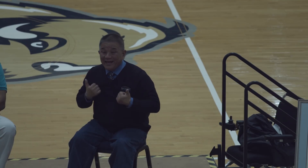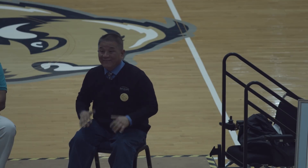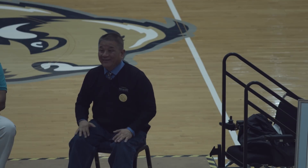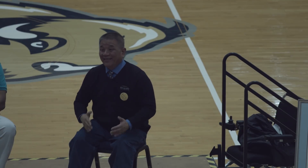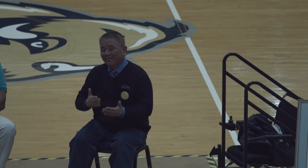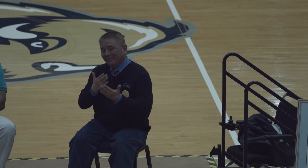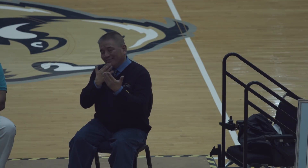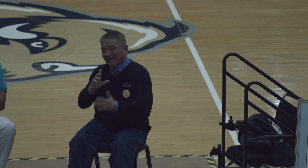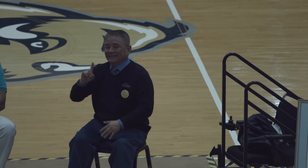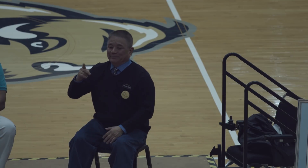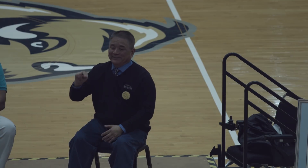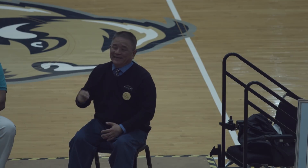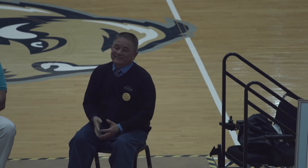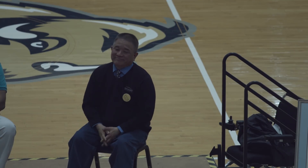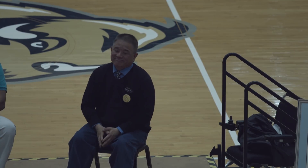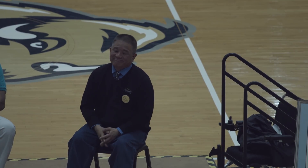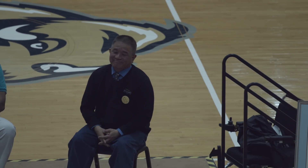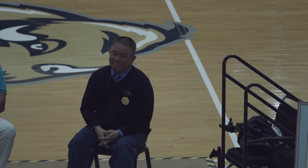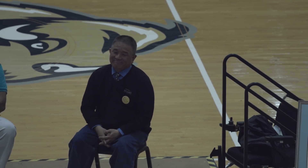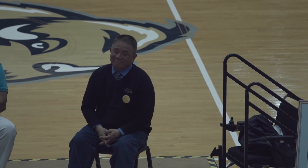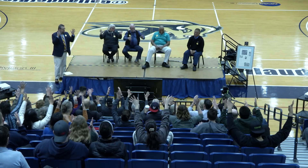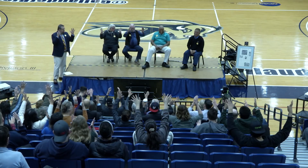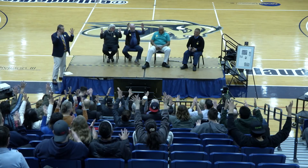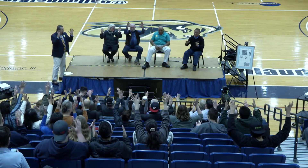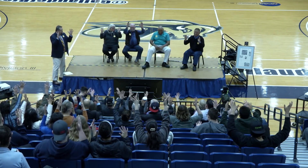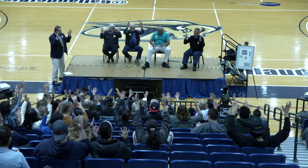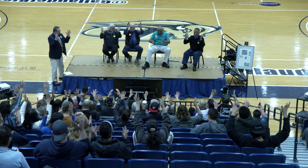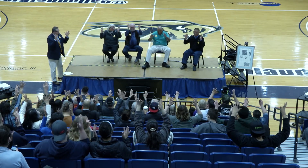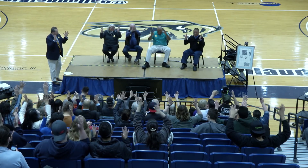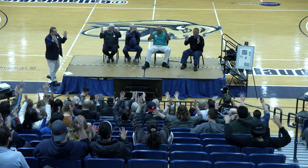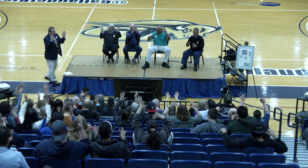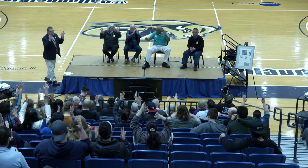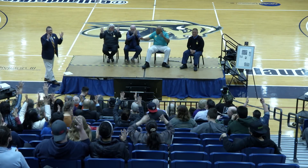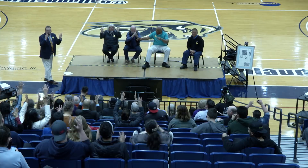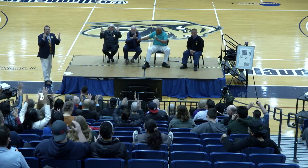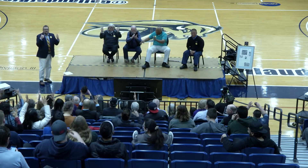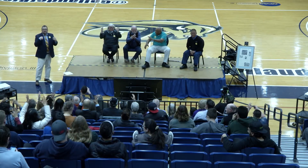to retire and enjoy my life thanks to all that happened then and Deaf President now.